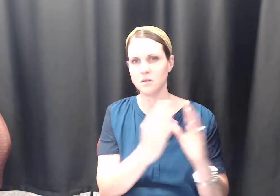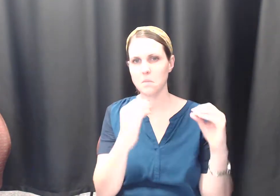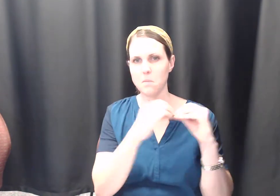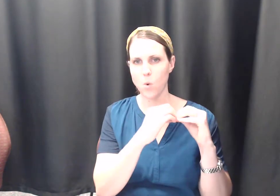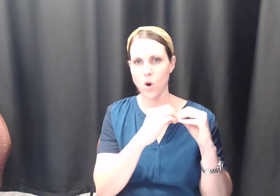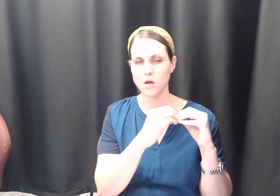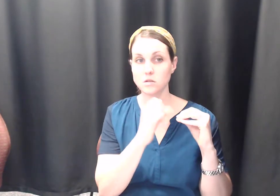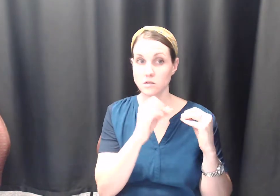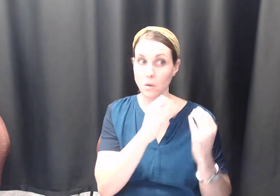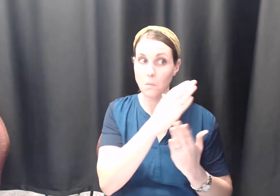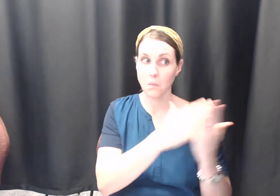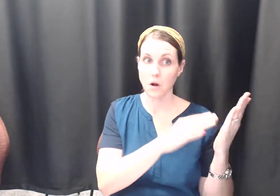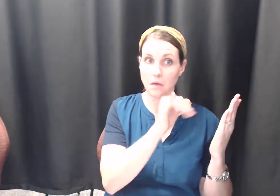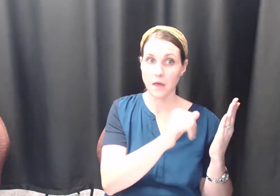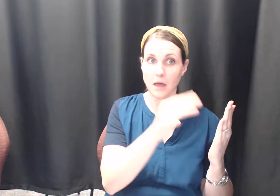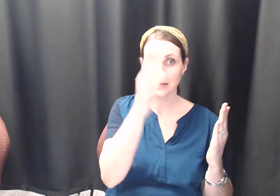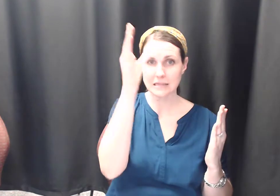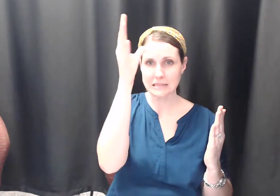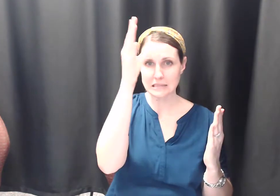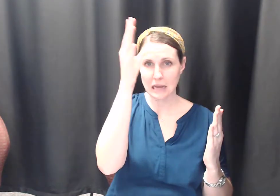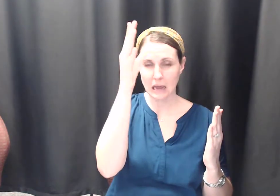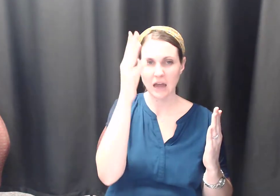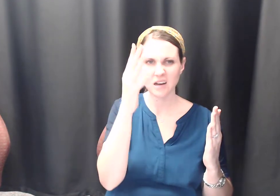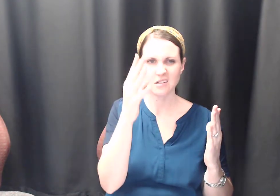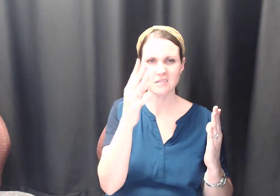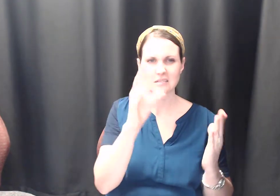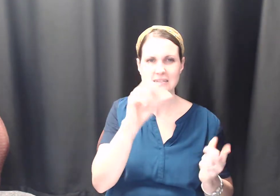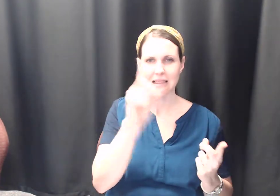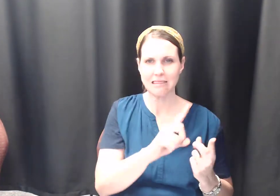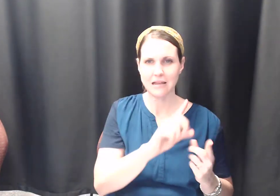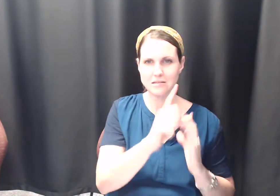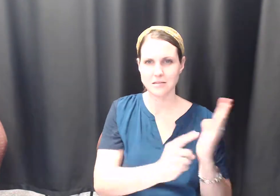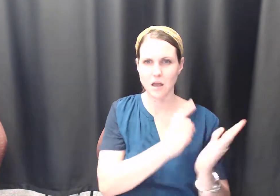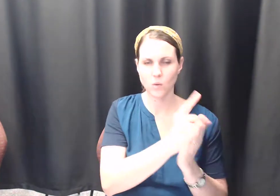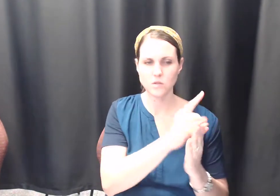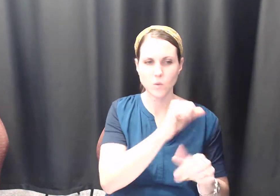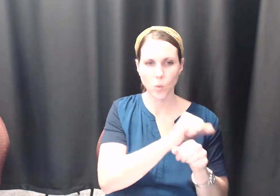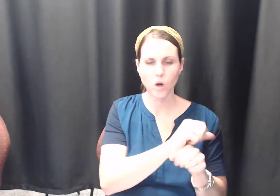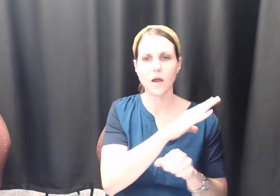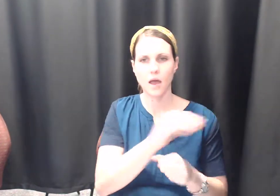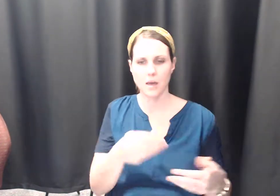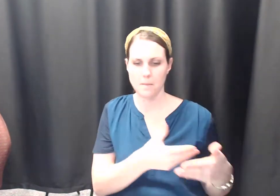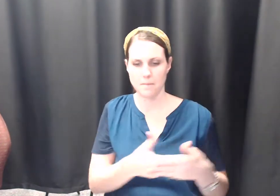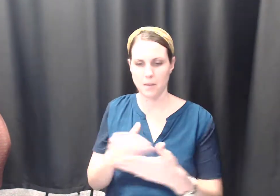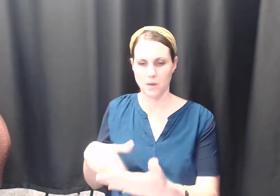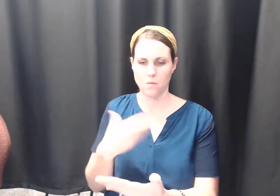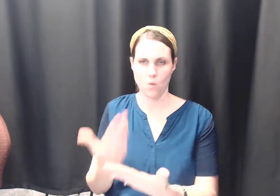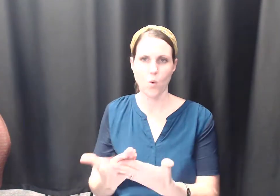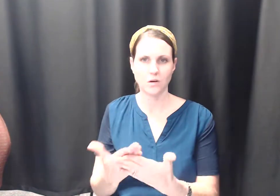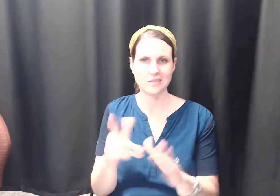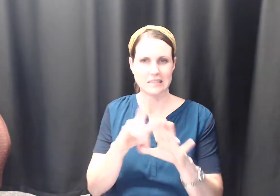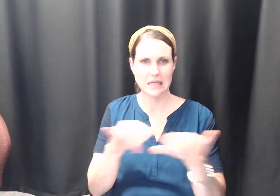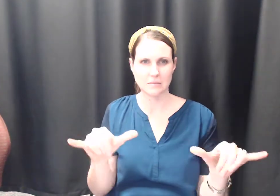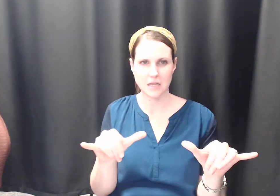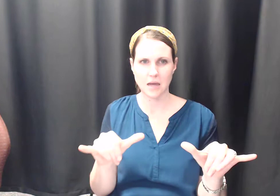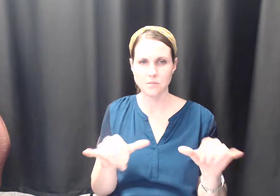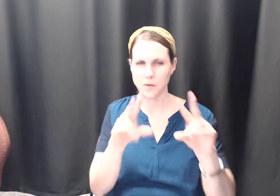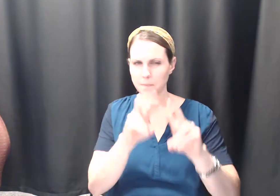by dad moving to short hours in work. The inquiry could continue, but there is sufficient information to begin to see how a